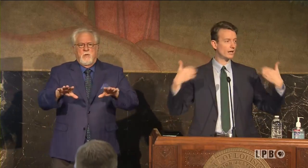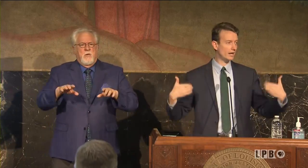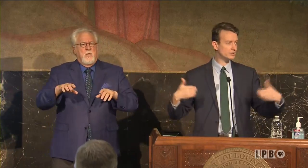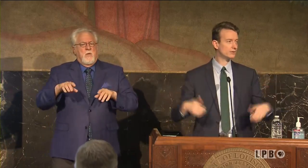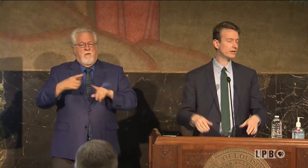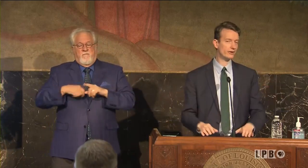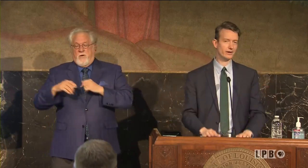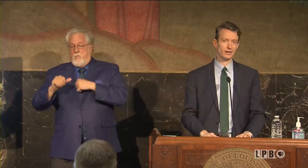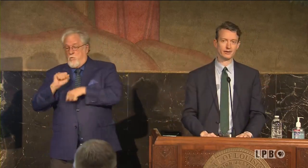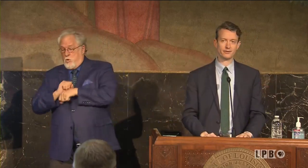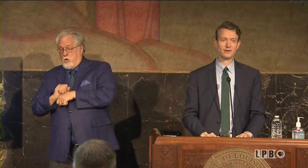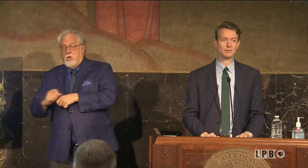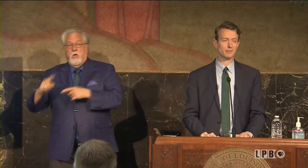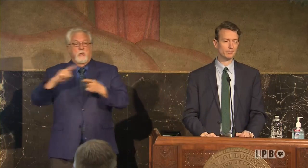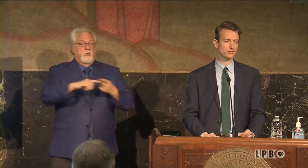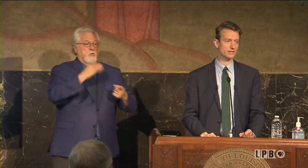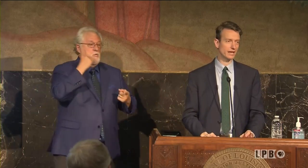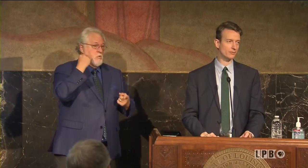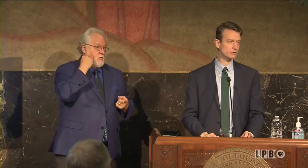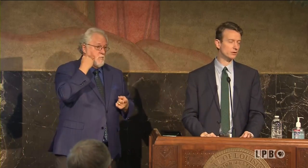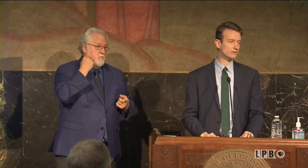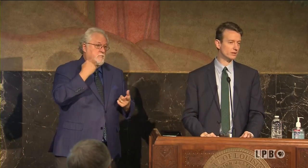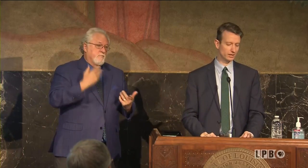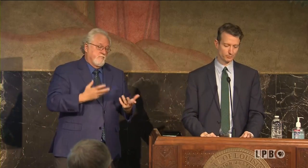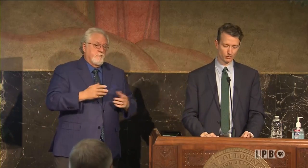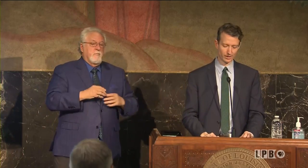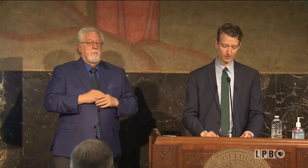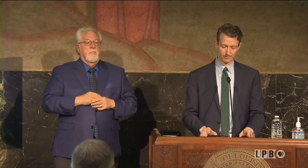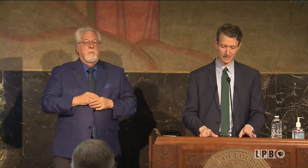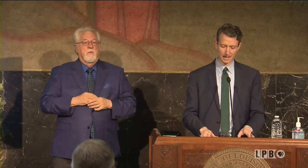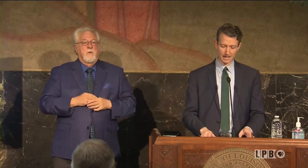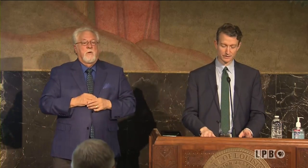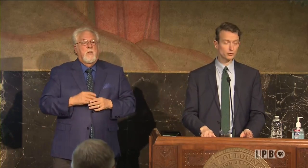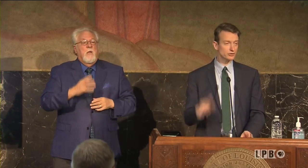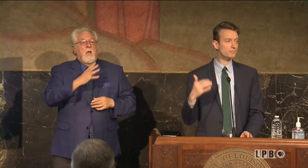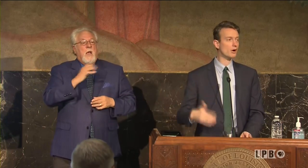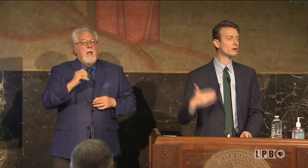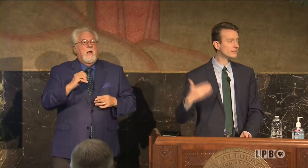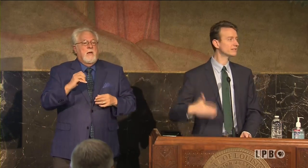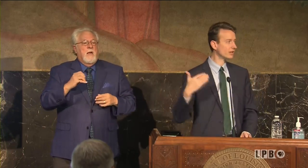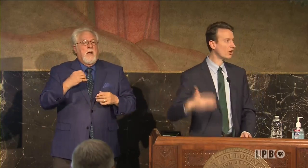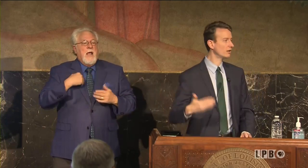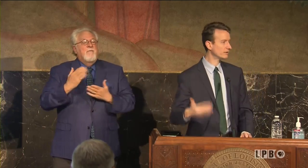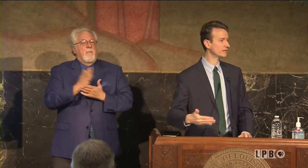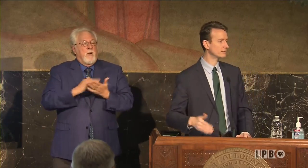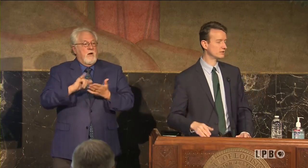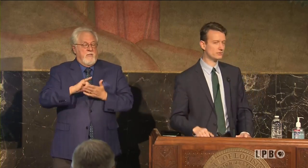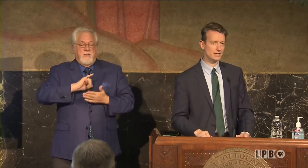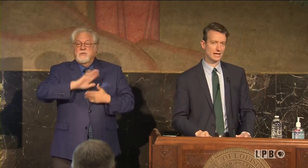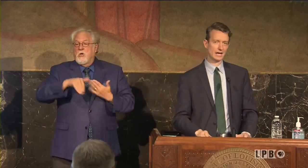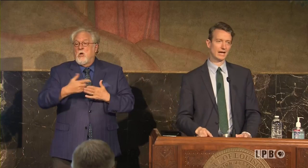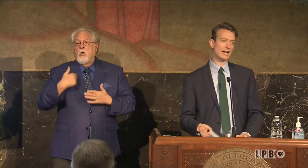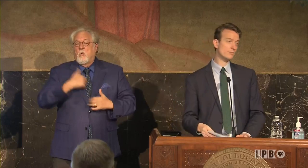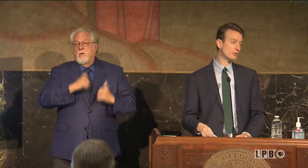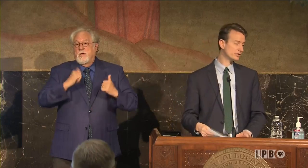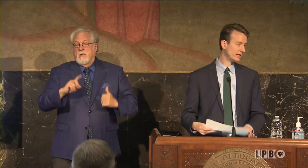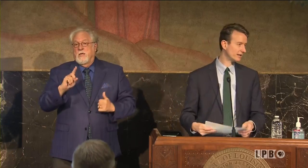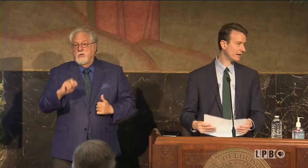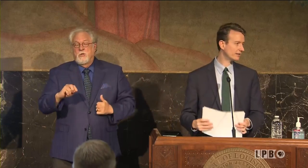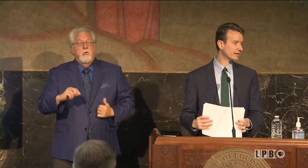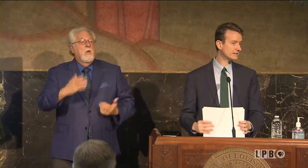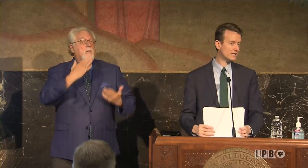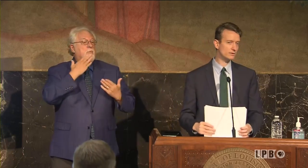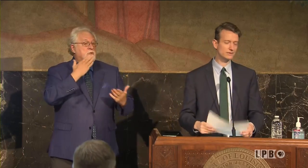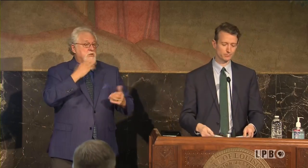work to their family members and result in a poor outcome. So there's a part of this that all of us can do, and I